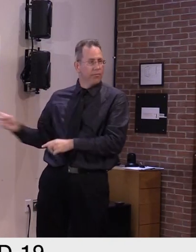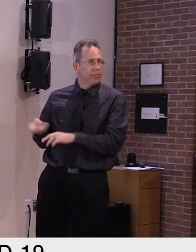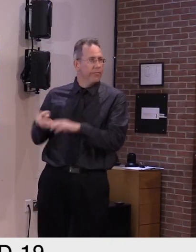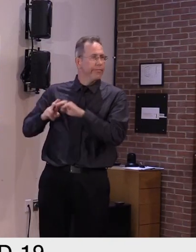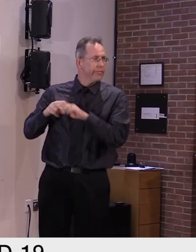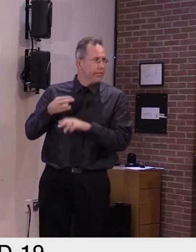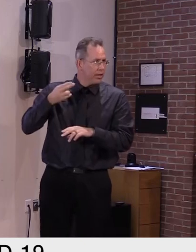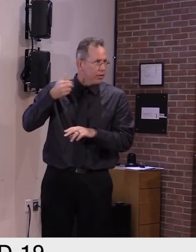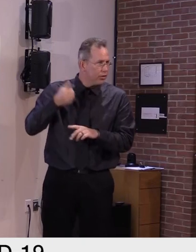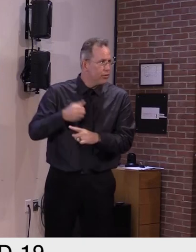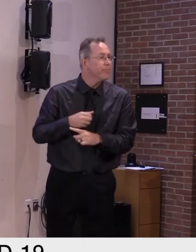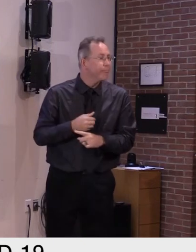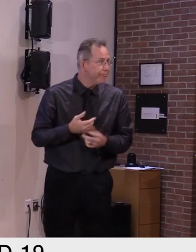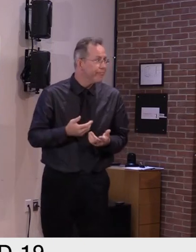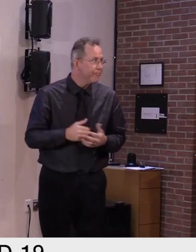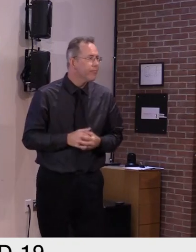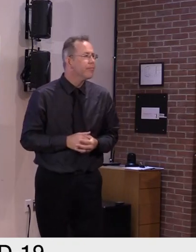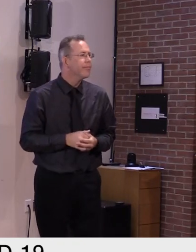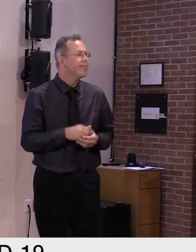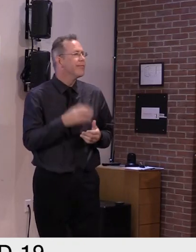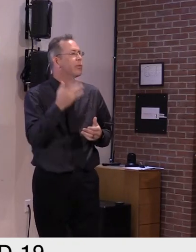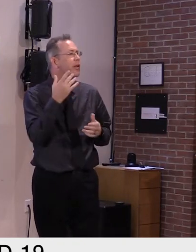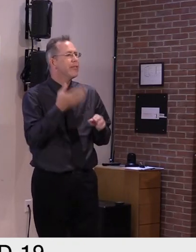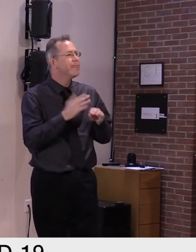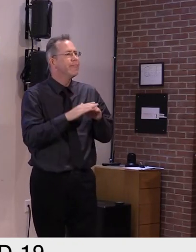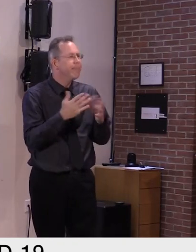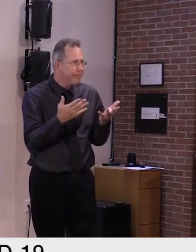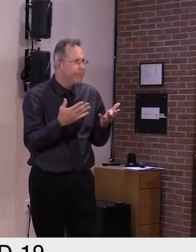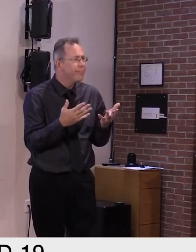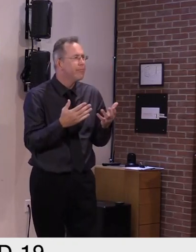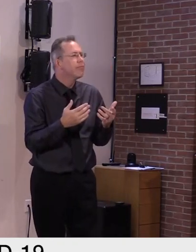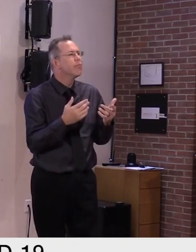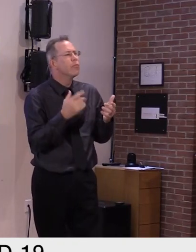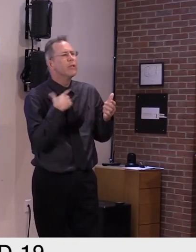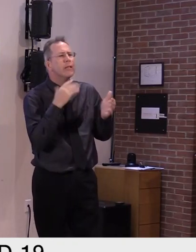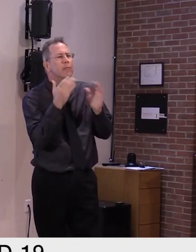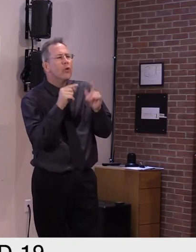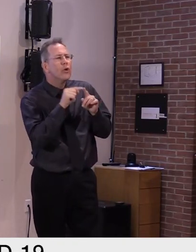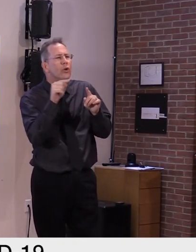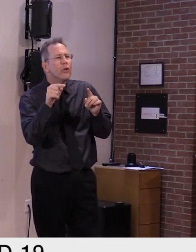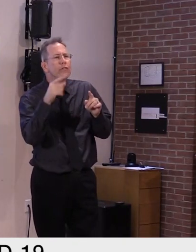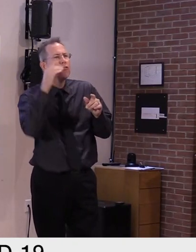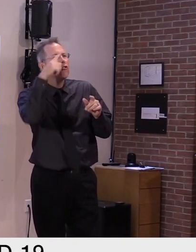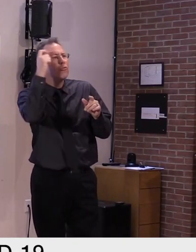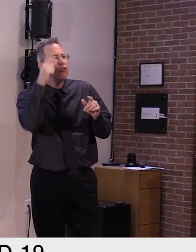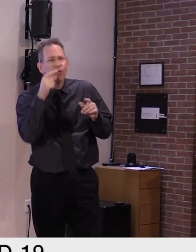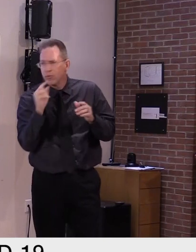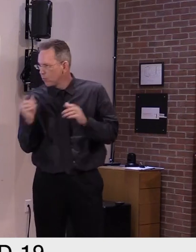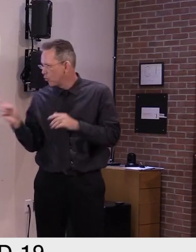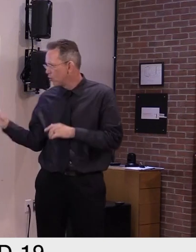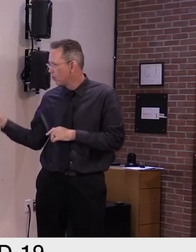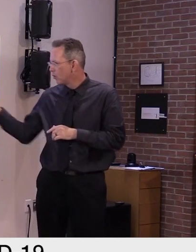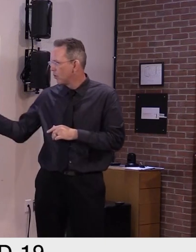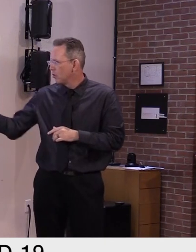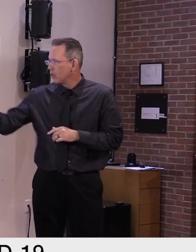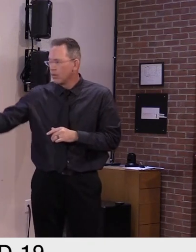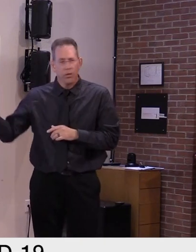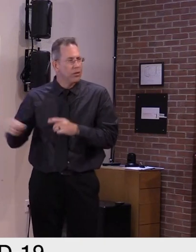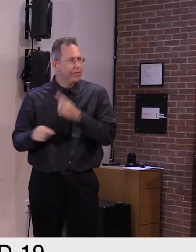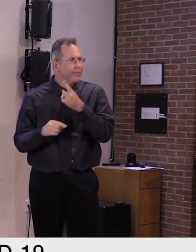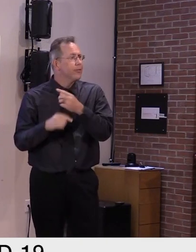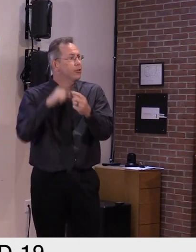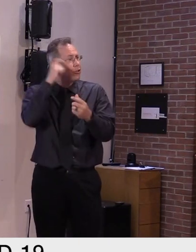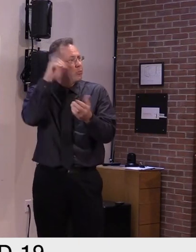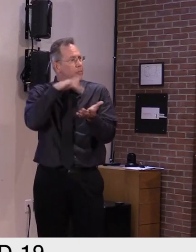that is certainly elevated. When you compare any particular week over the summer, there's not really a relatively big change or difference,